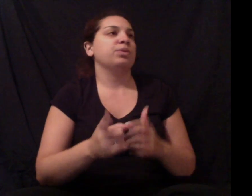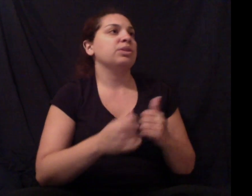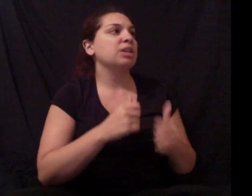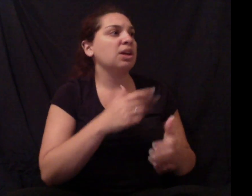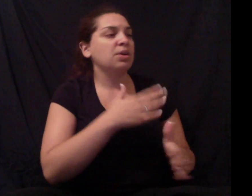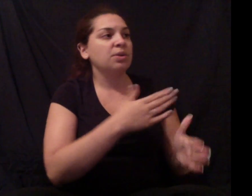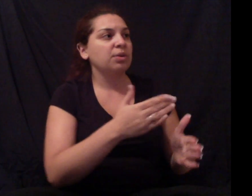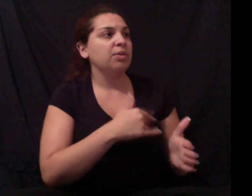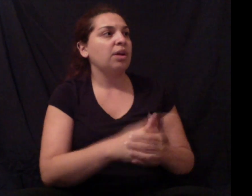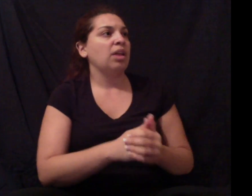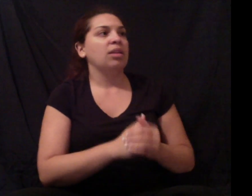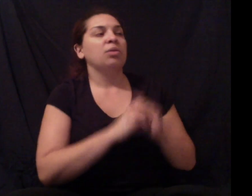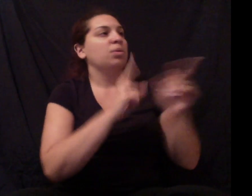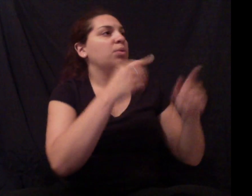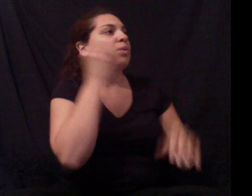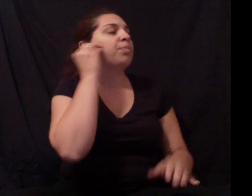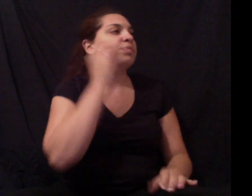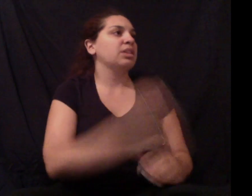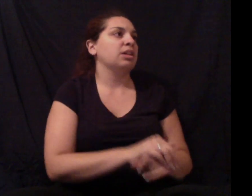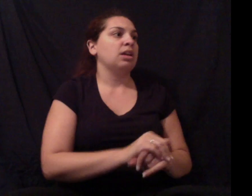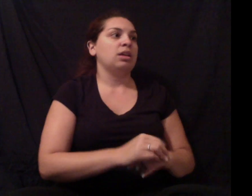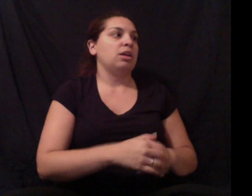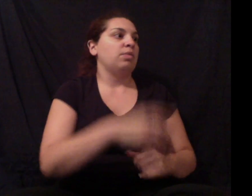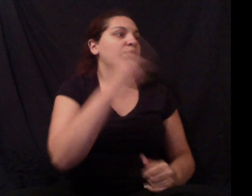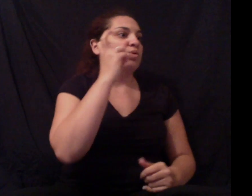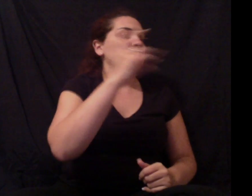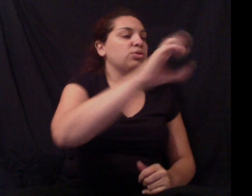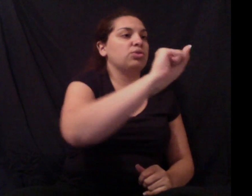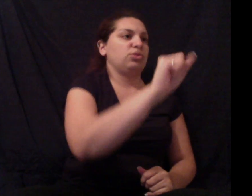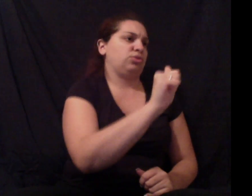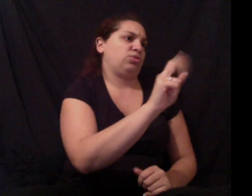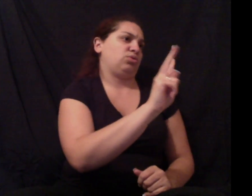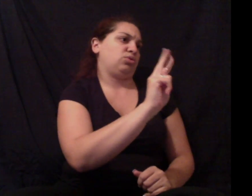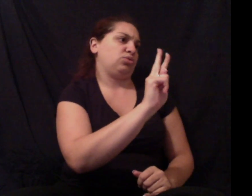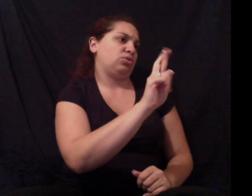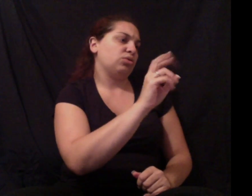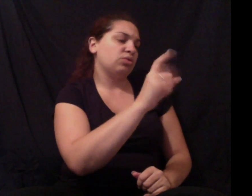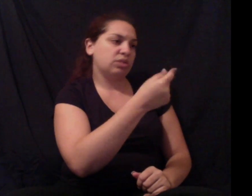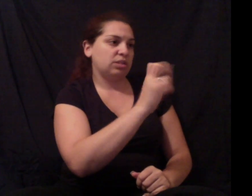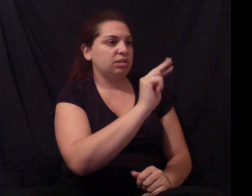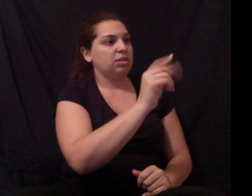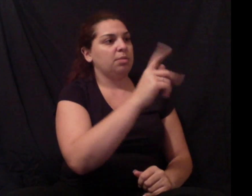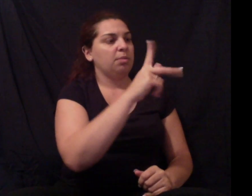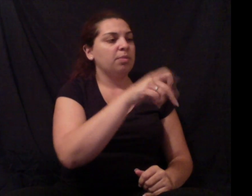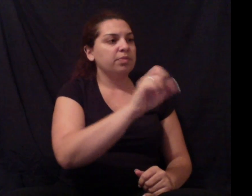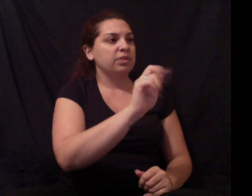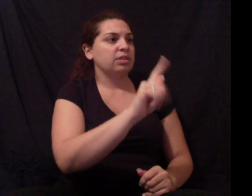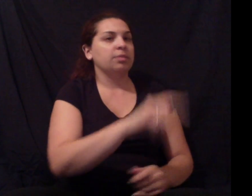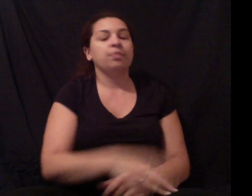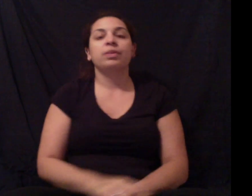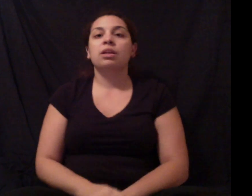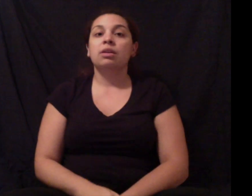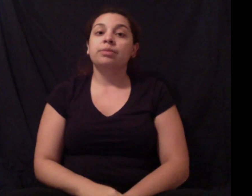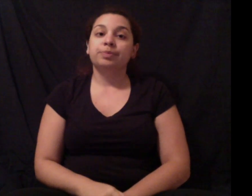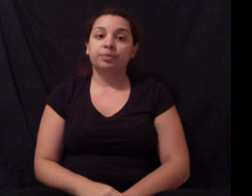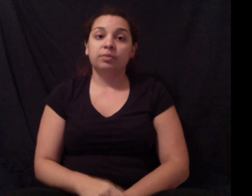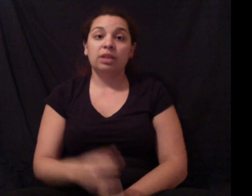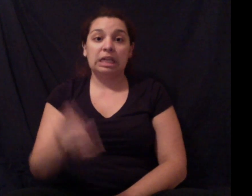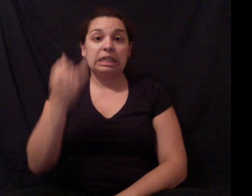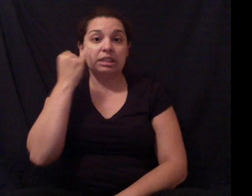school, to going home and having my dad blast Sgt. Pepper's, through the speakers in the living room. I mean, it was just everywhere. Though Max's